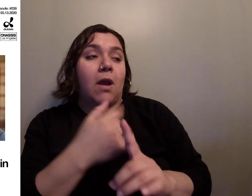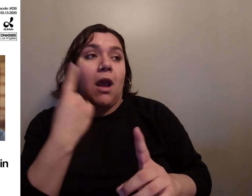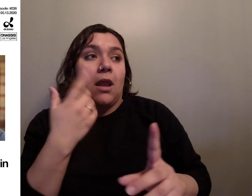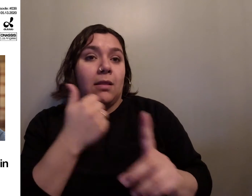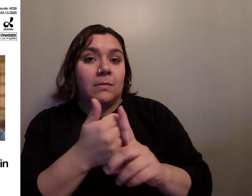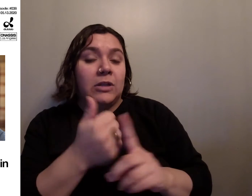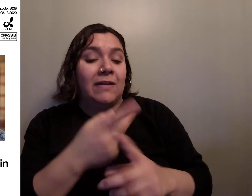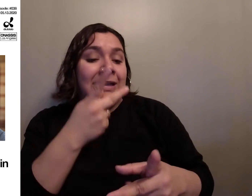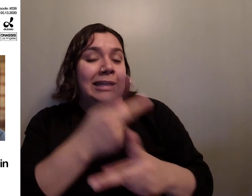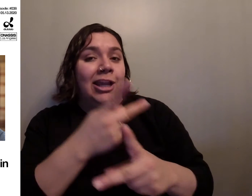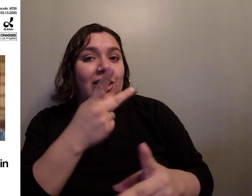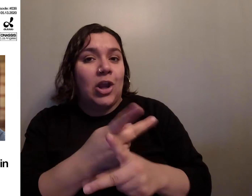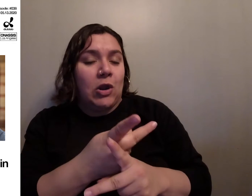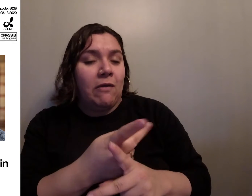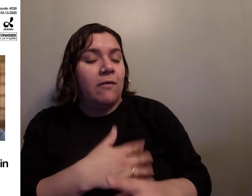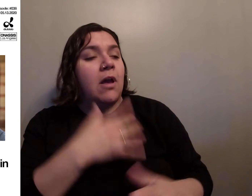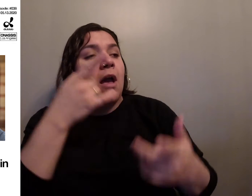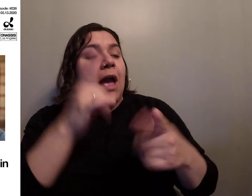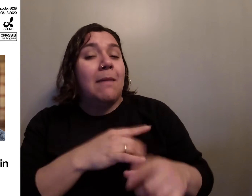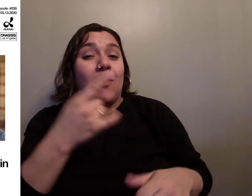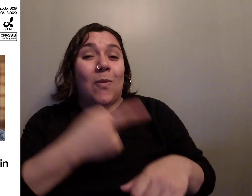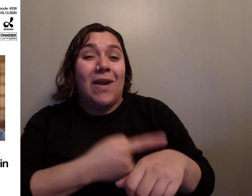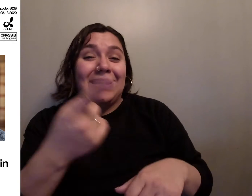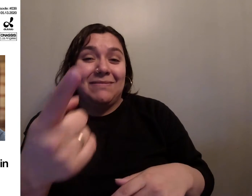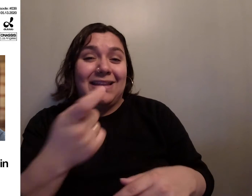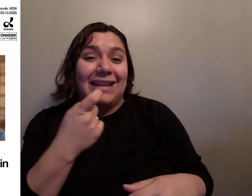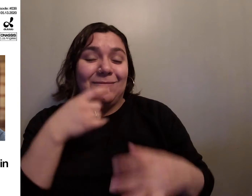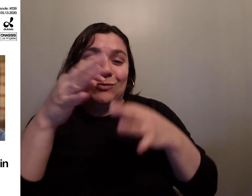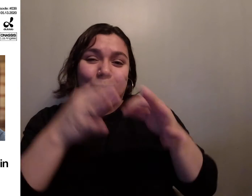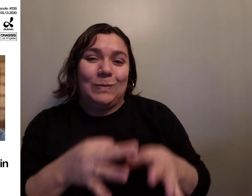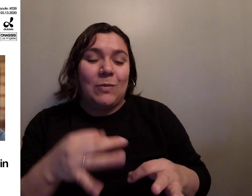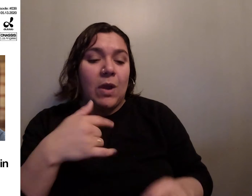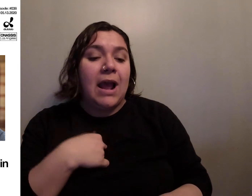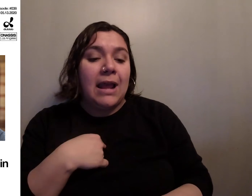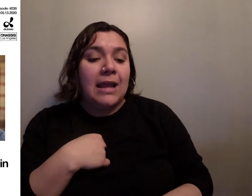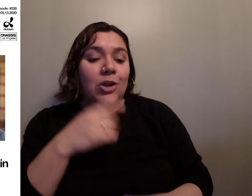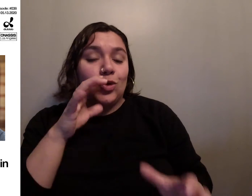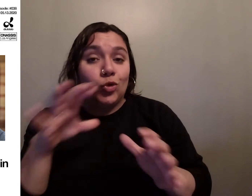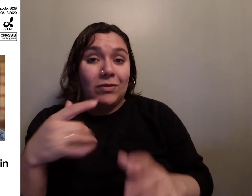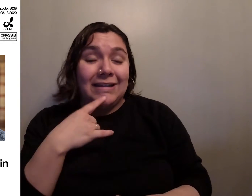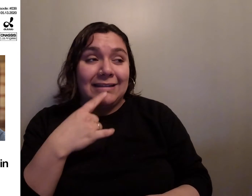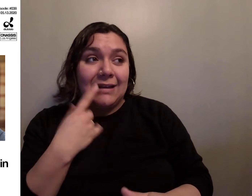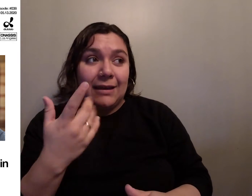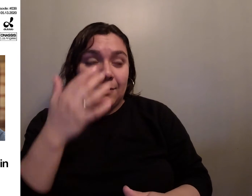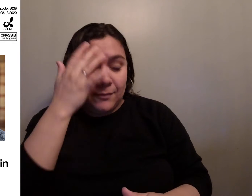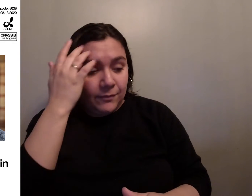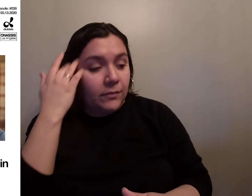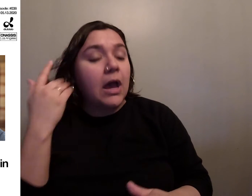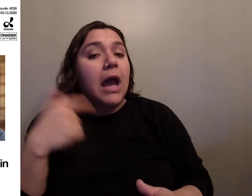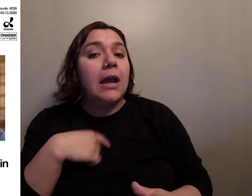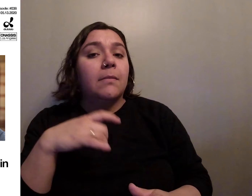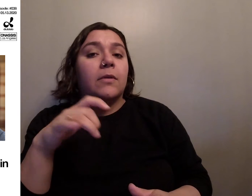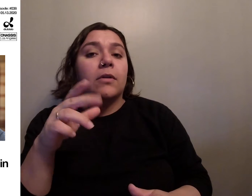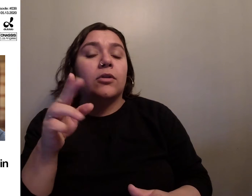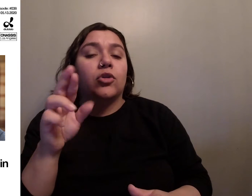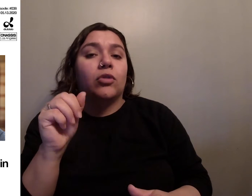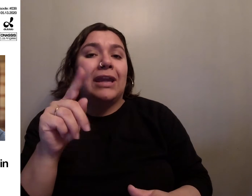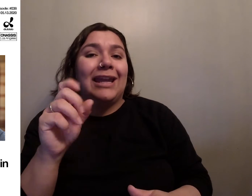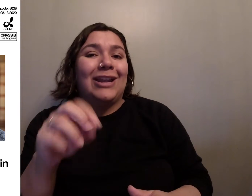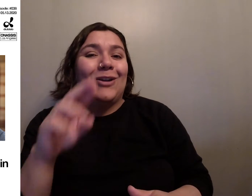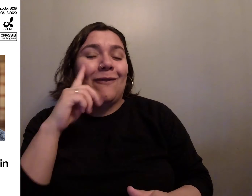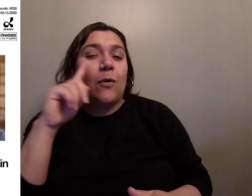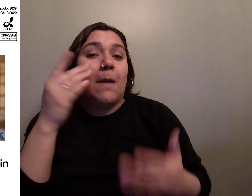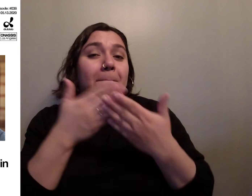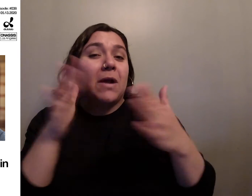of curator, someone who someone who takes care of. I was once asked to define what I do, and I